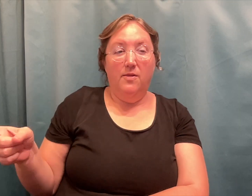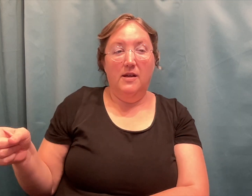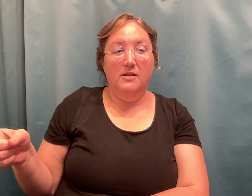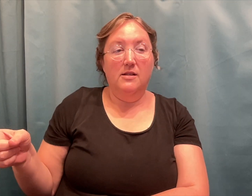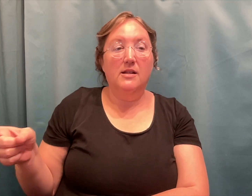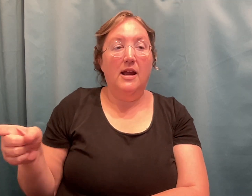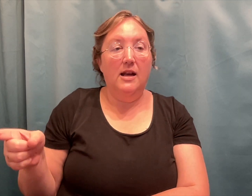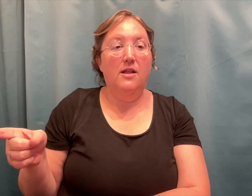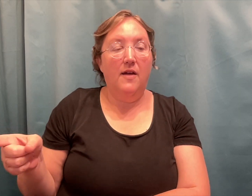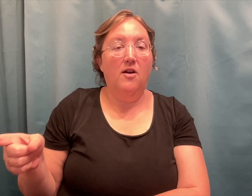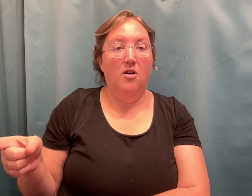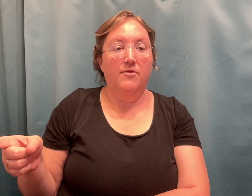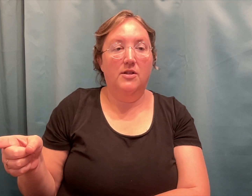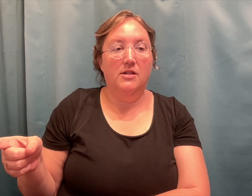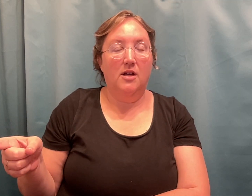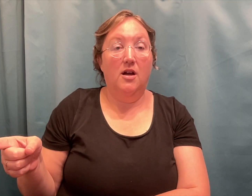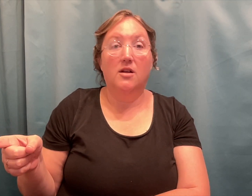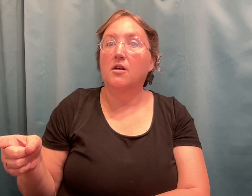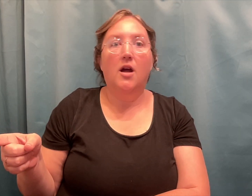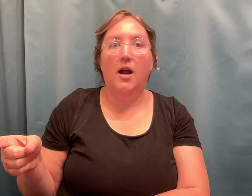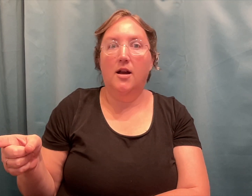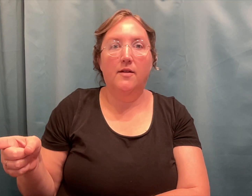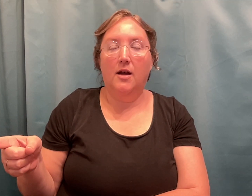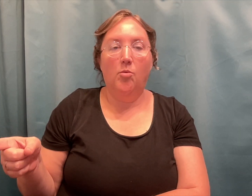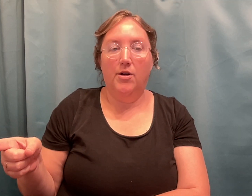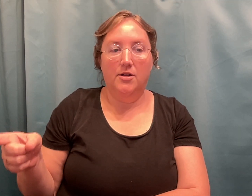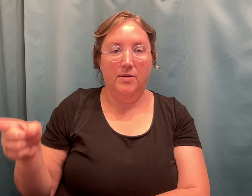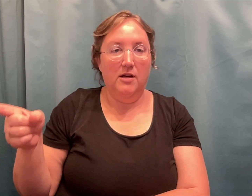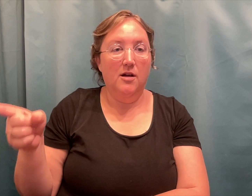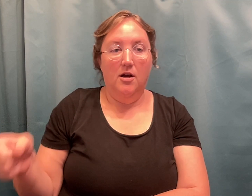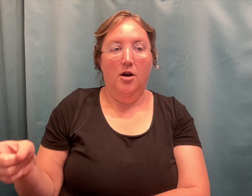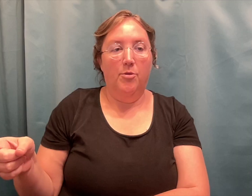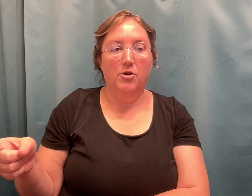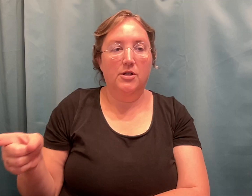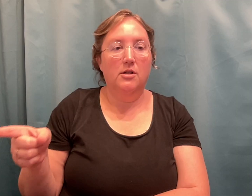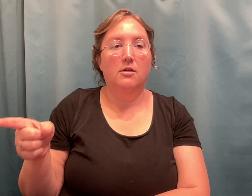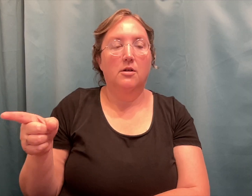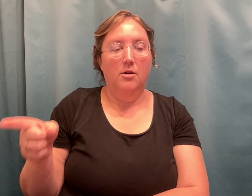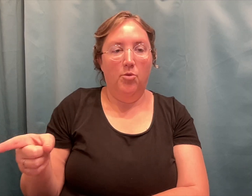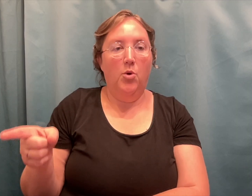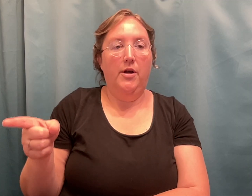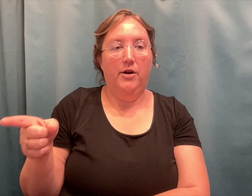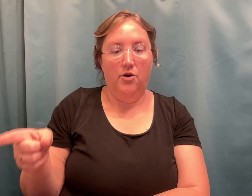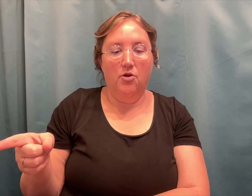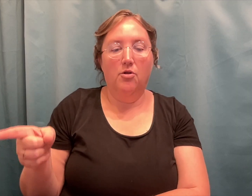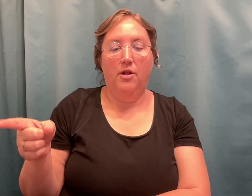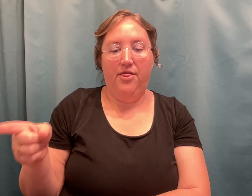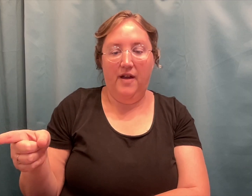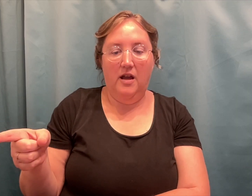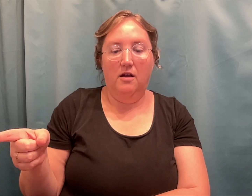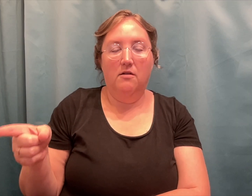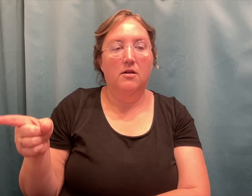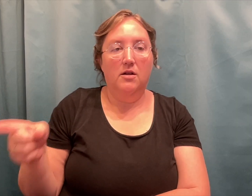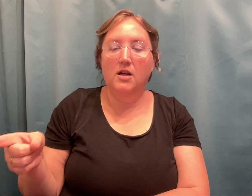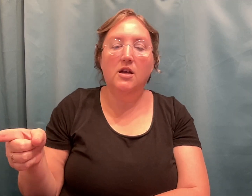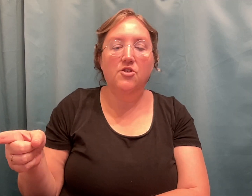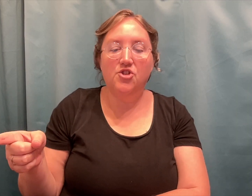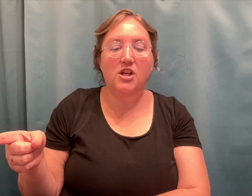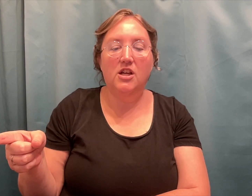This is anything off to the side, anything I want it to be. A person, boy, a girl, a thing, he, she,